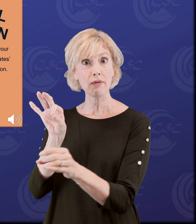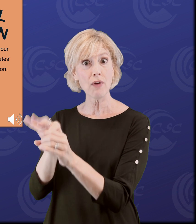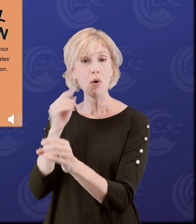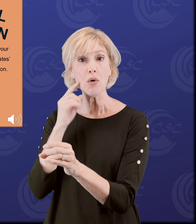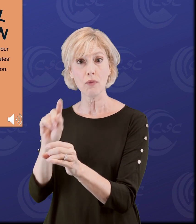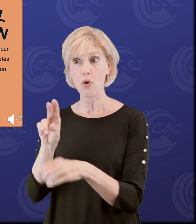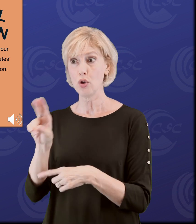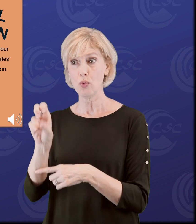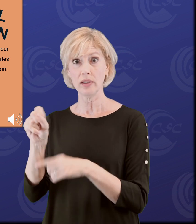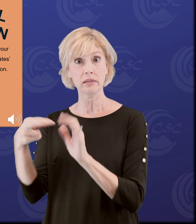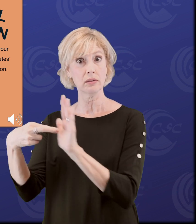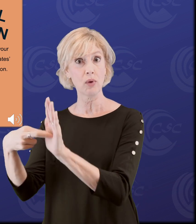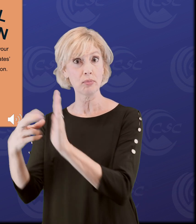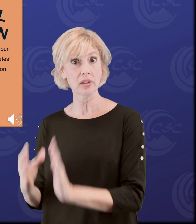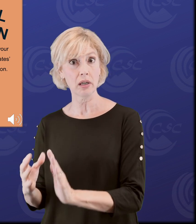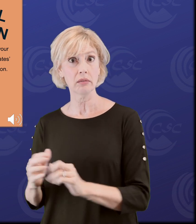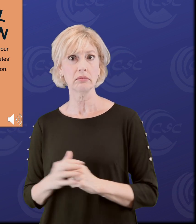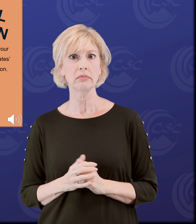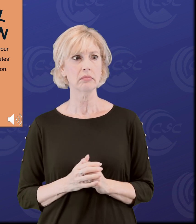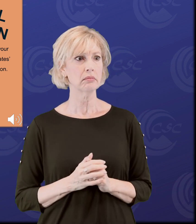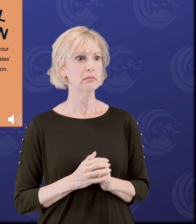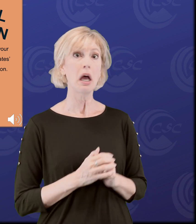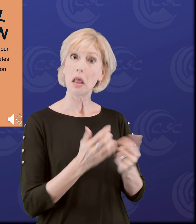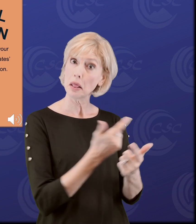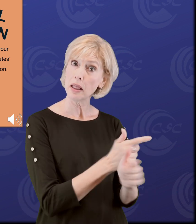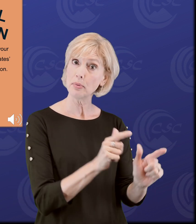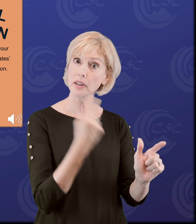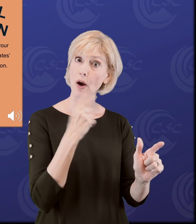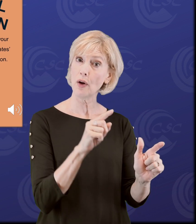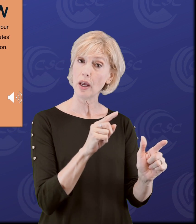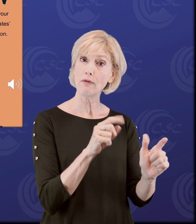candidate in the race for your state senator.